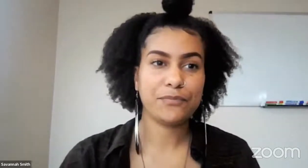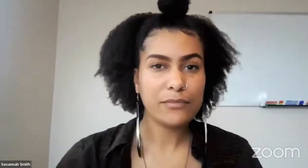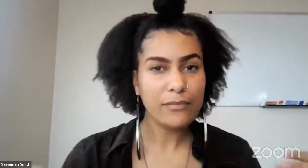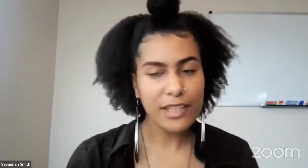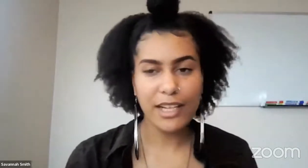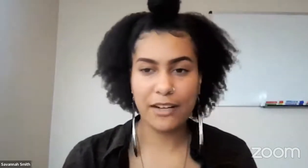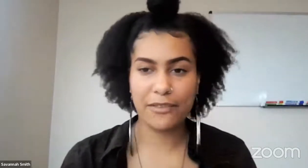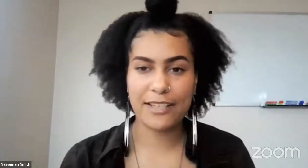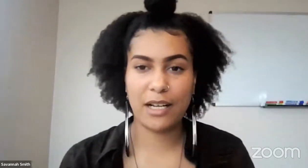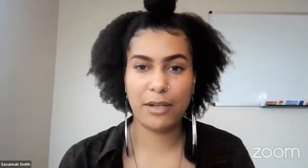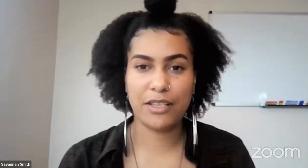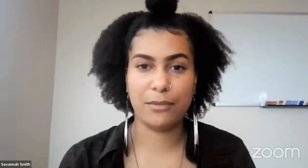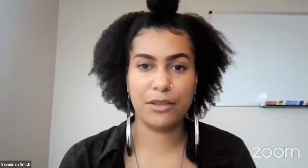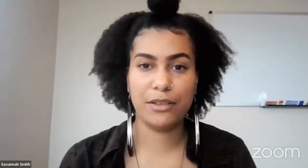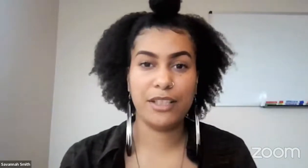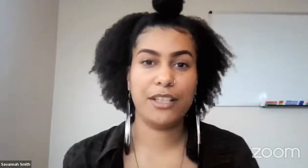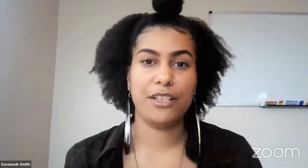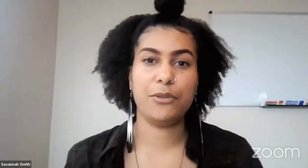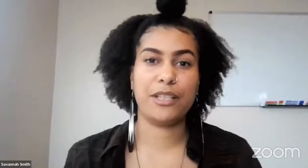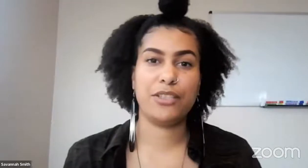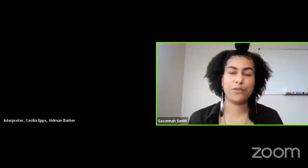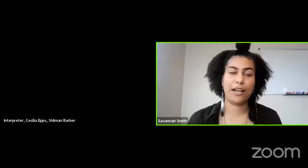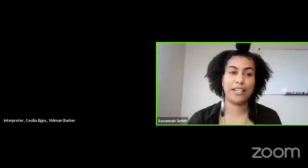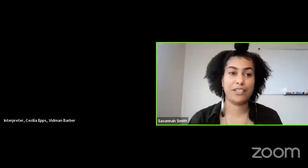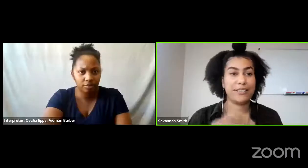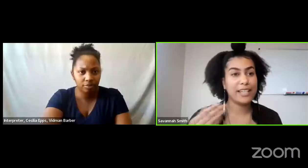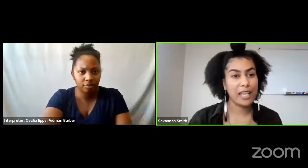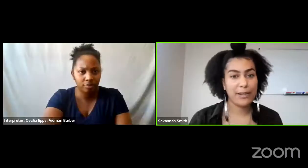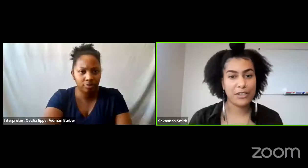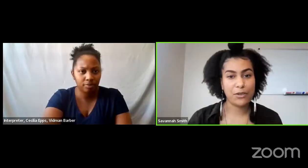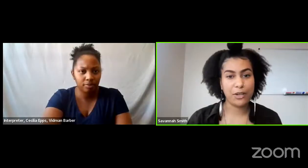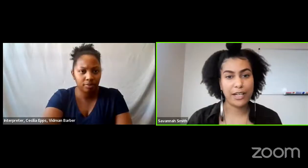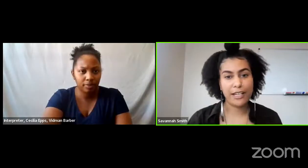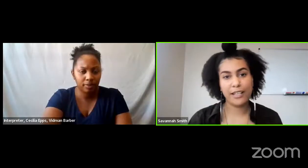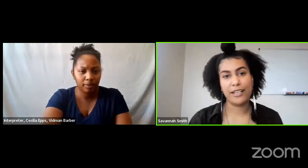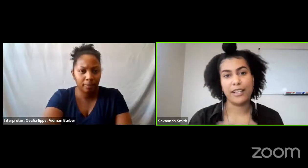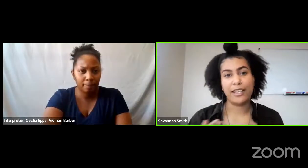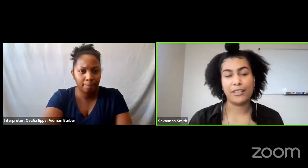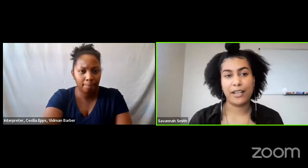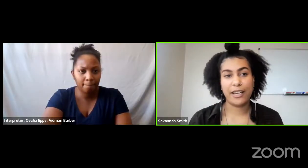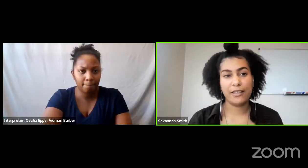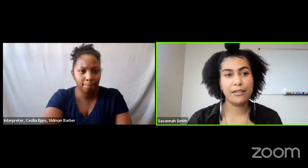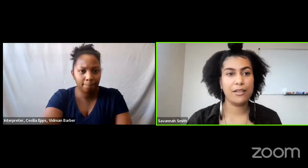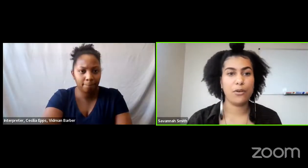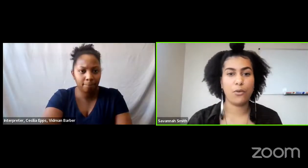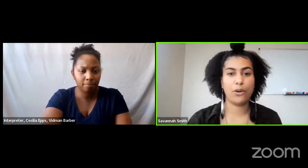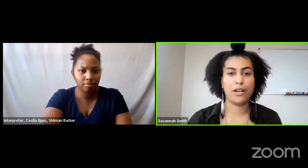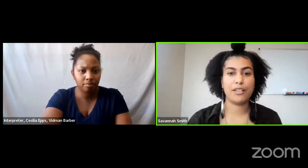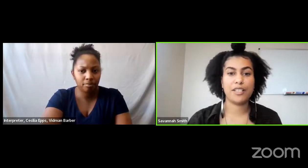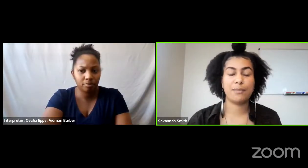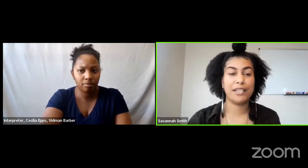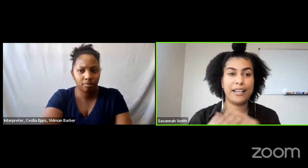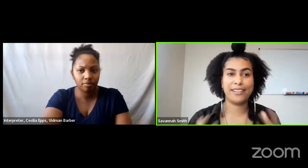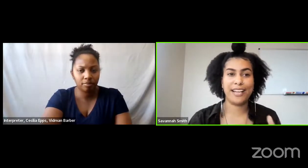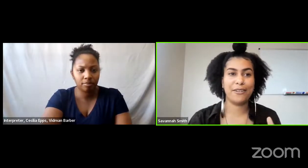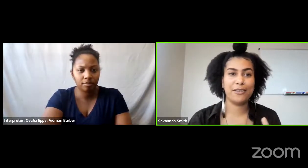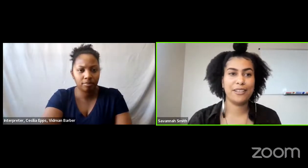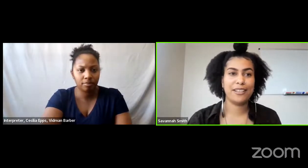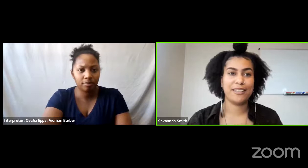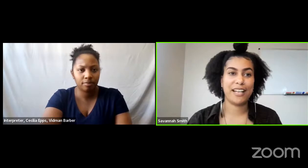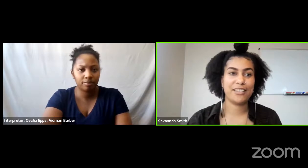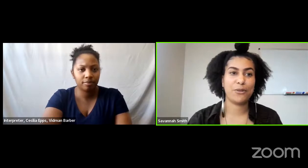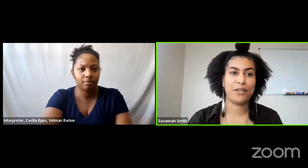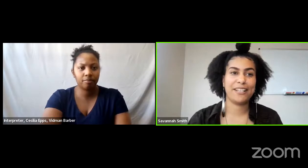And if that's not possible, you could try just thinking about a story in your head or speaking out